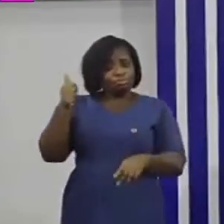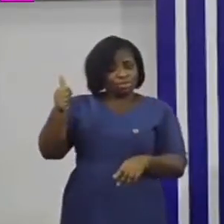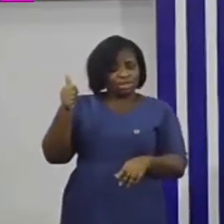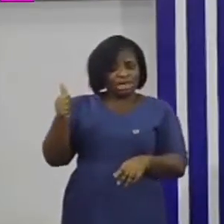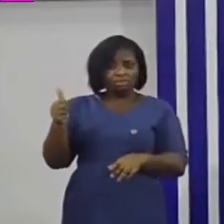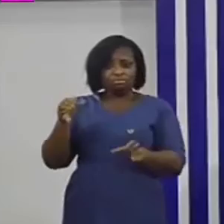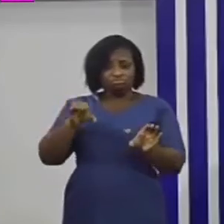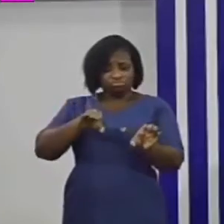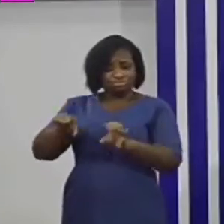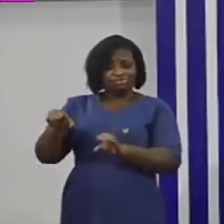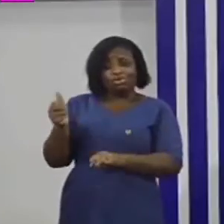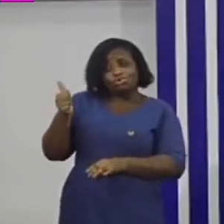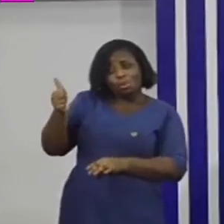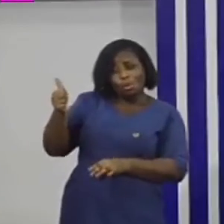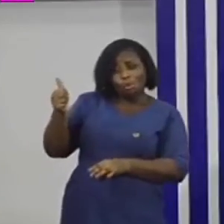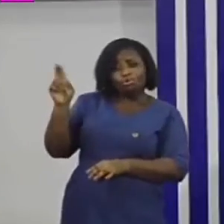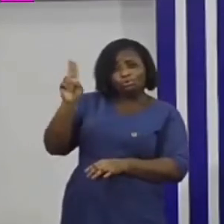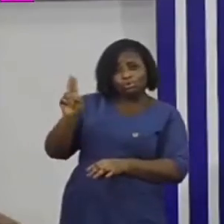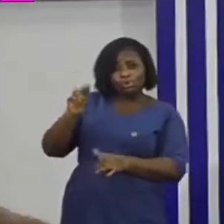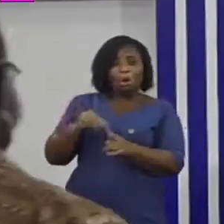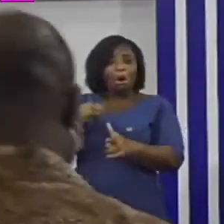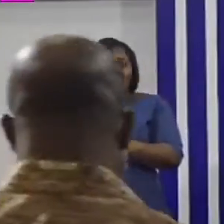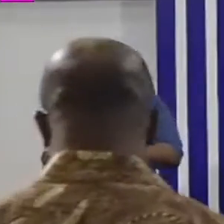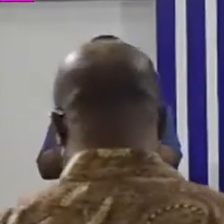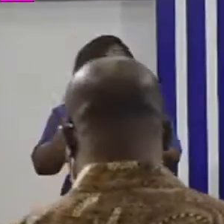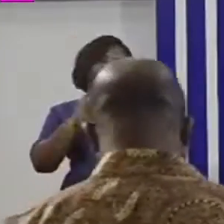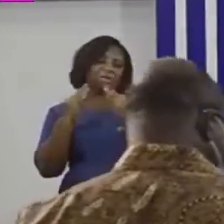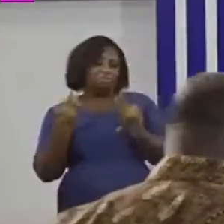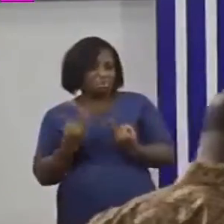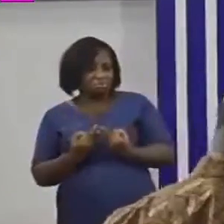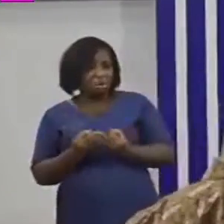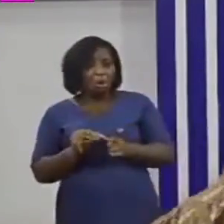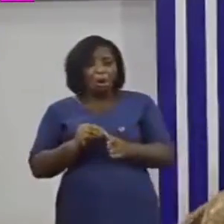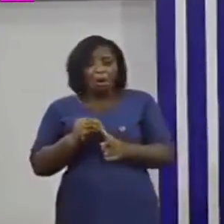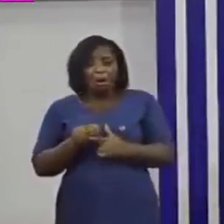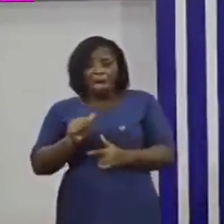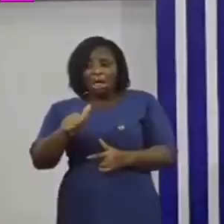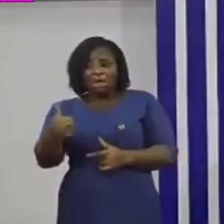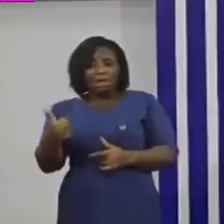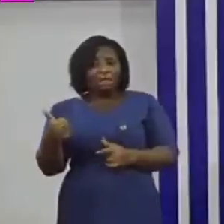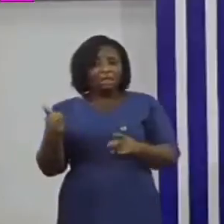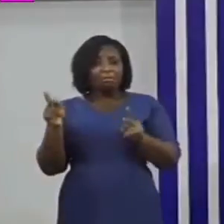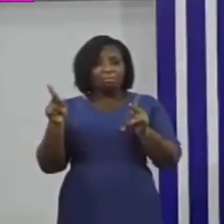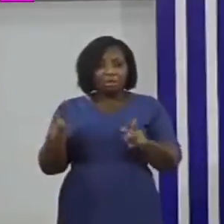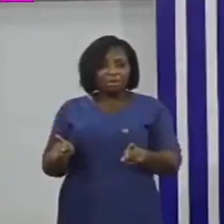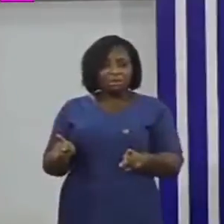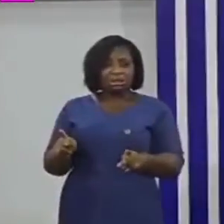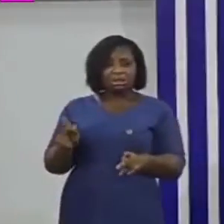use or that of his family or any other person in